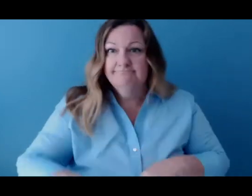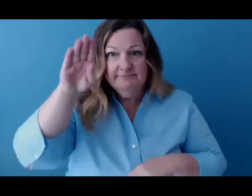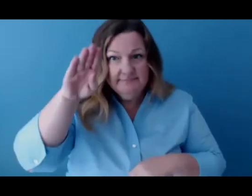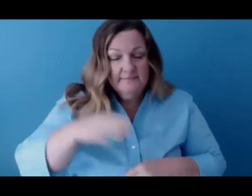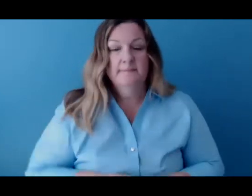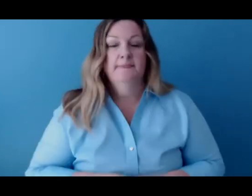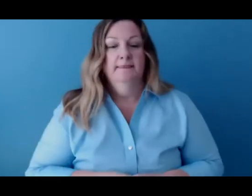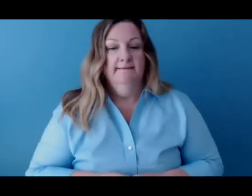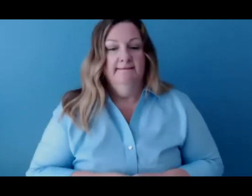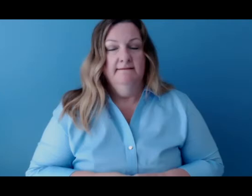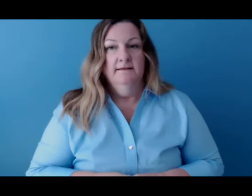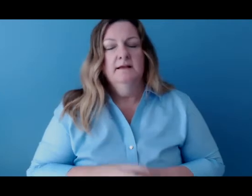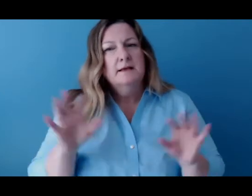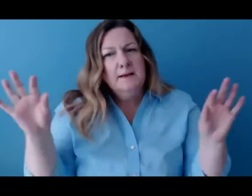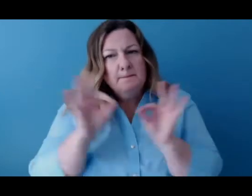is